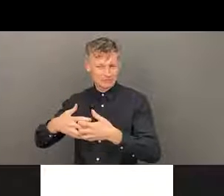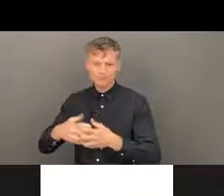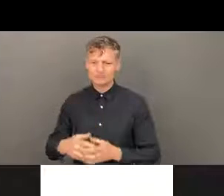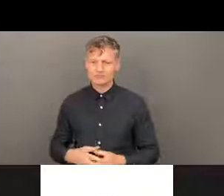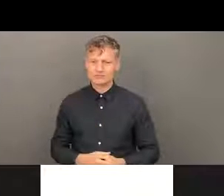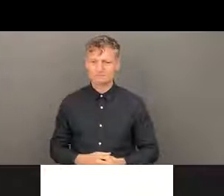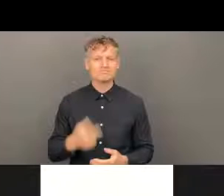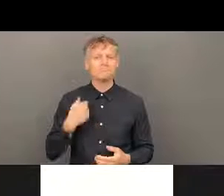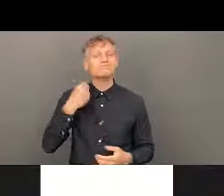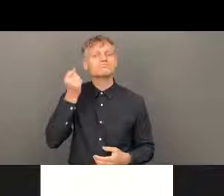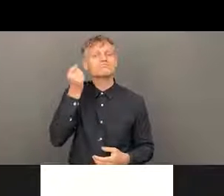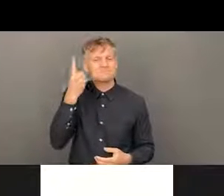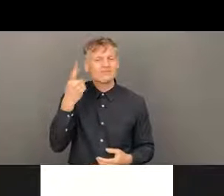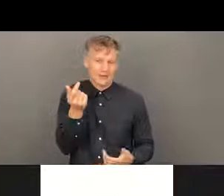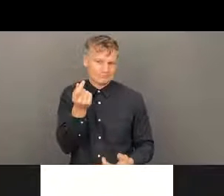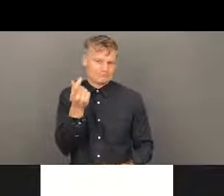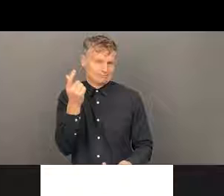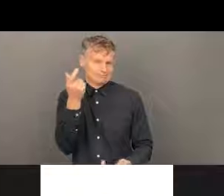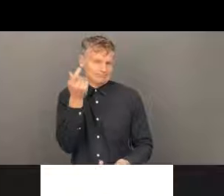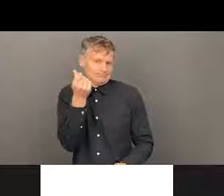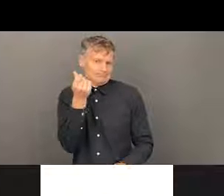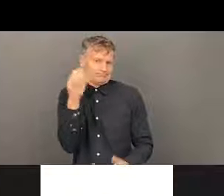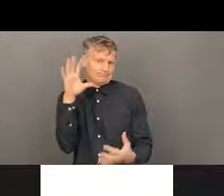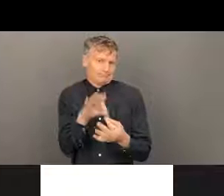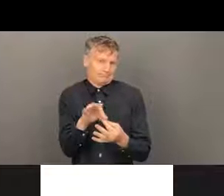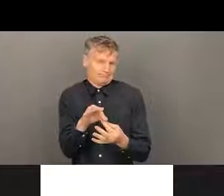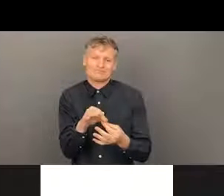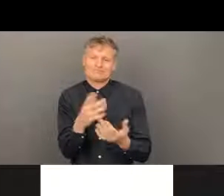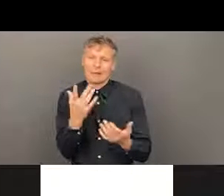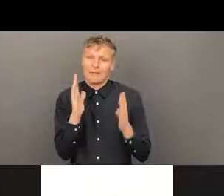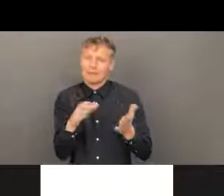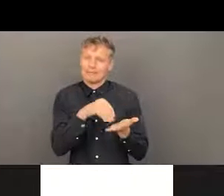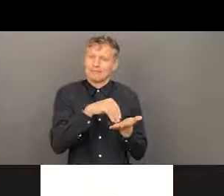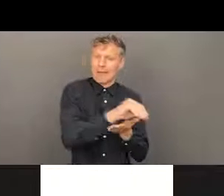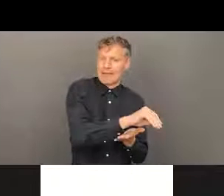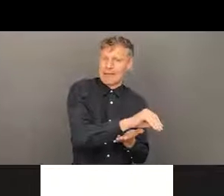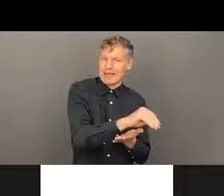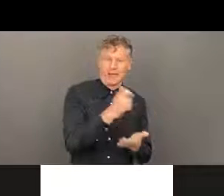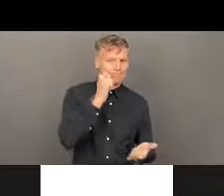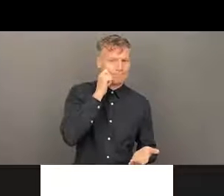captioning by speech-to-text reporters are far more accurate.